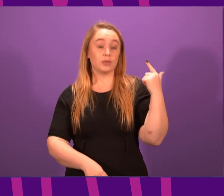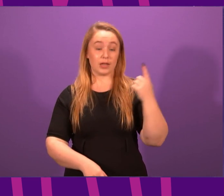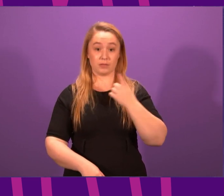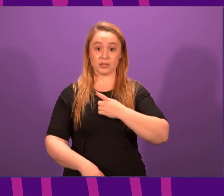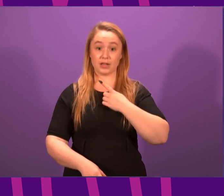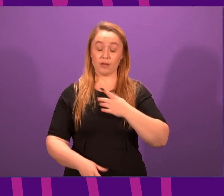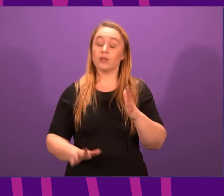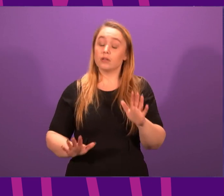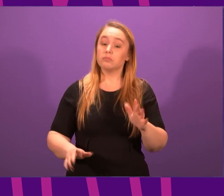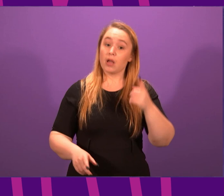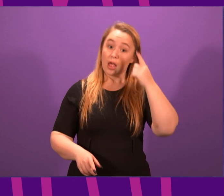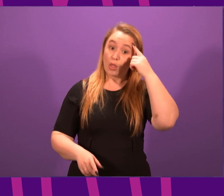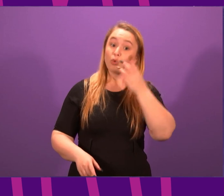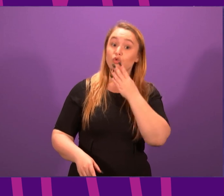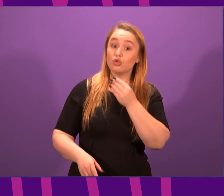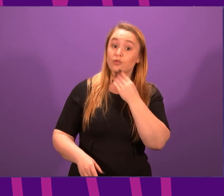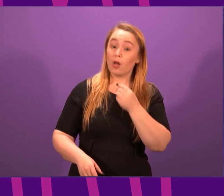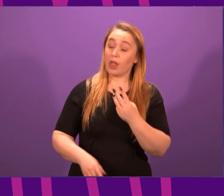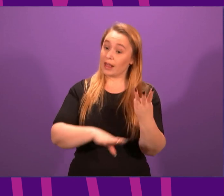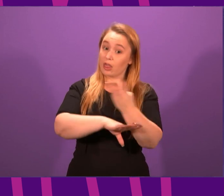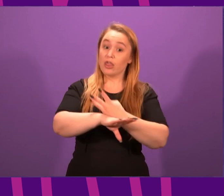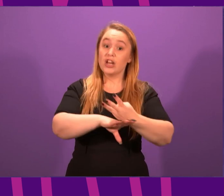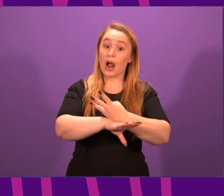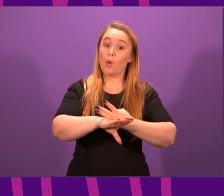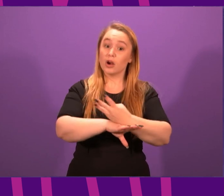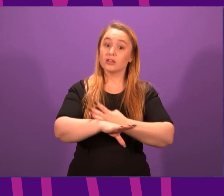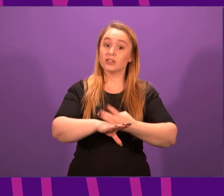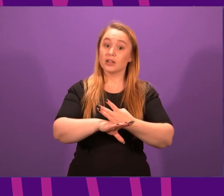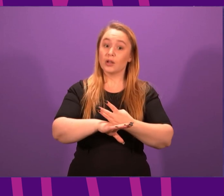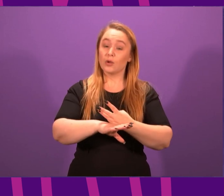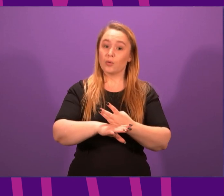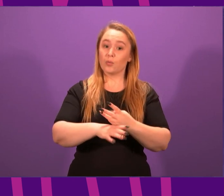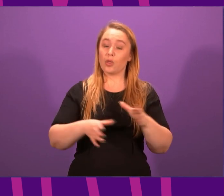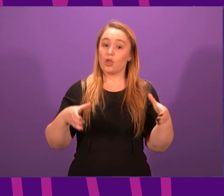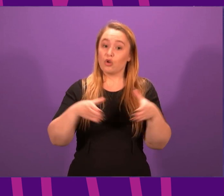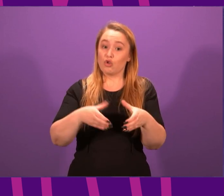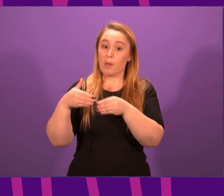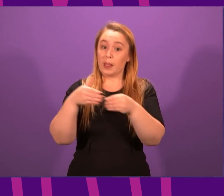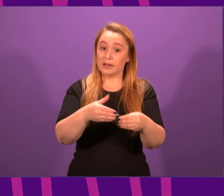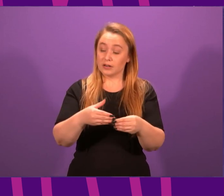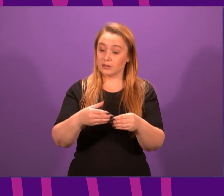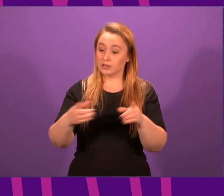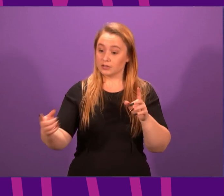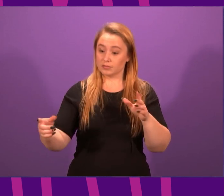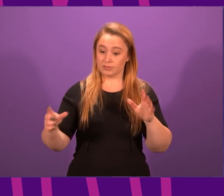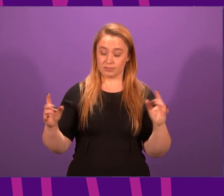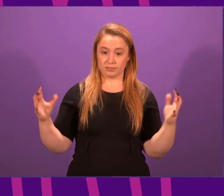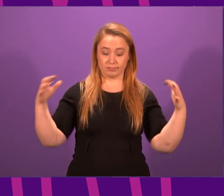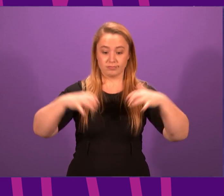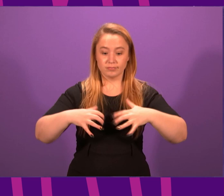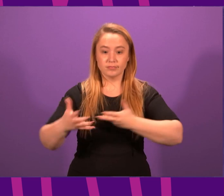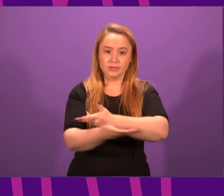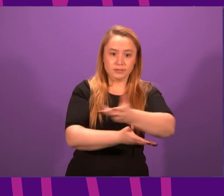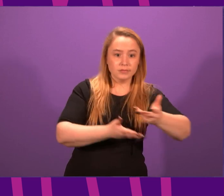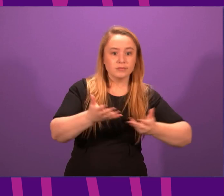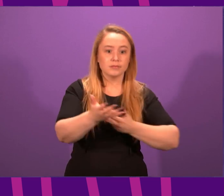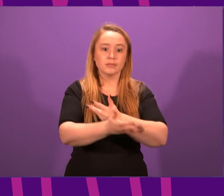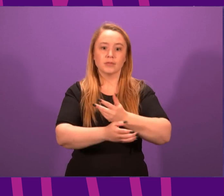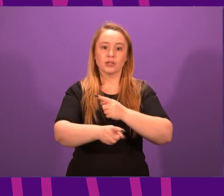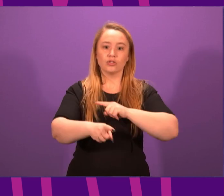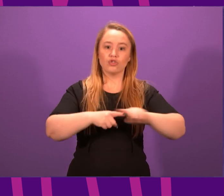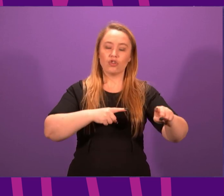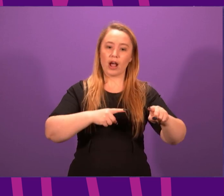found it very useful, I think a total of almost 3 hours with the party leaders of the other parties here to try to give an early